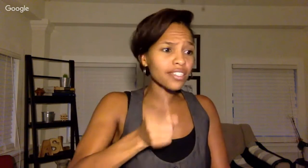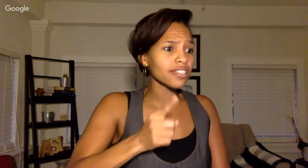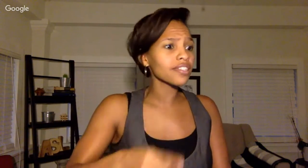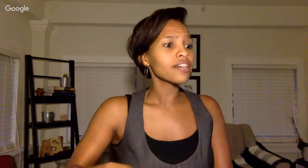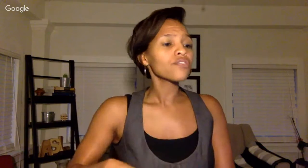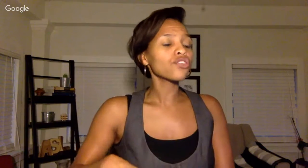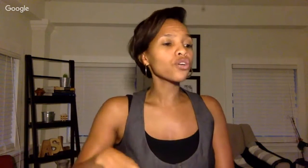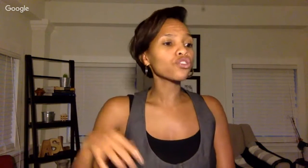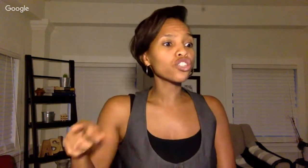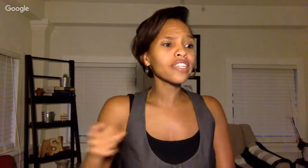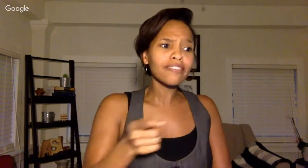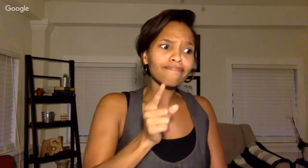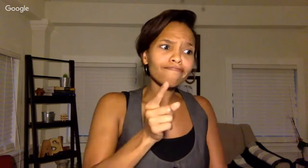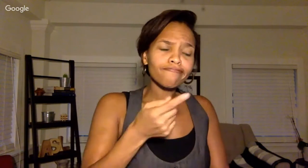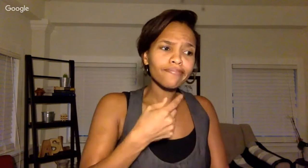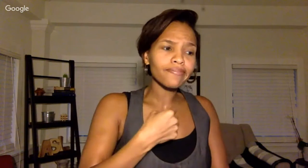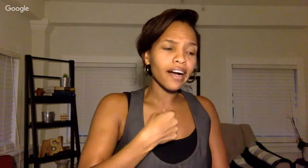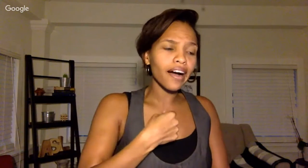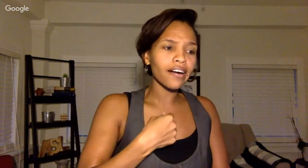this. So she,